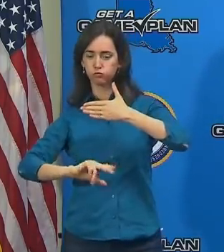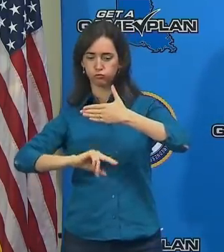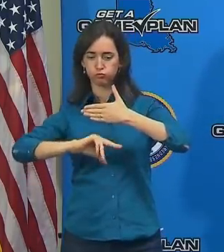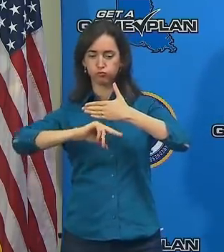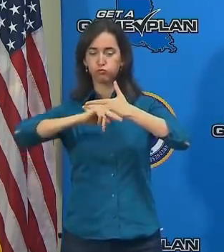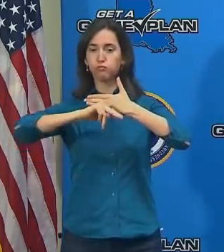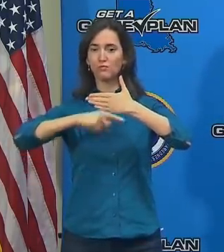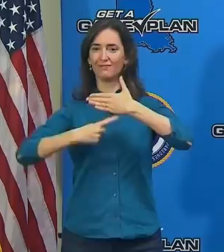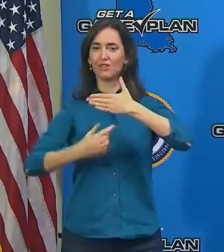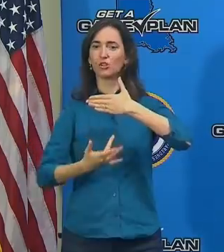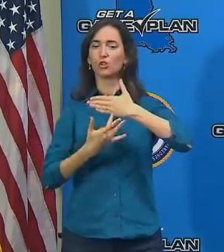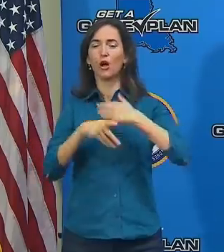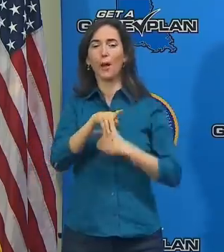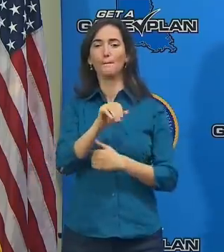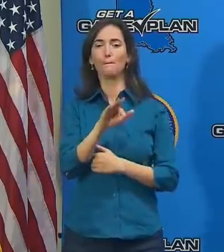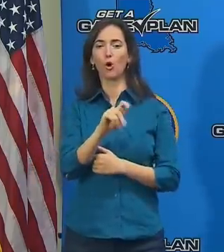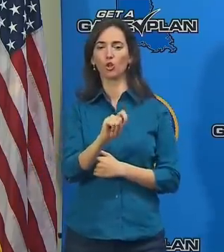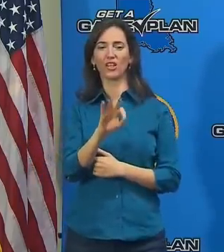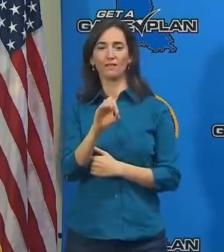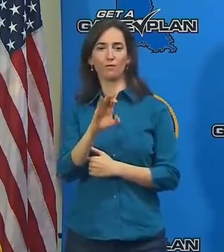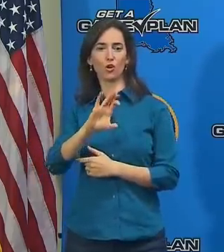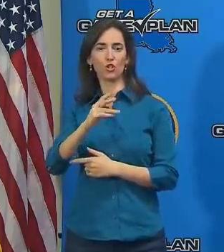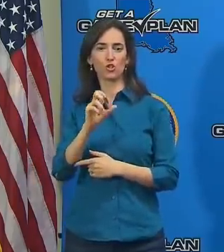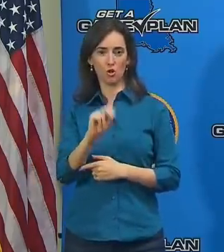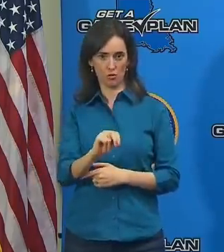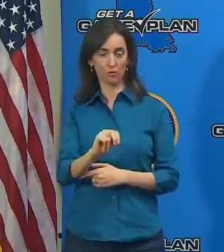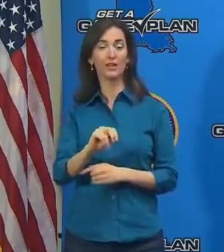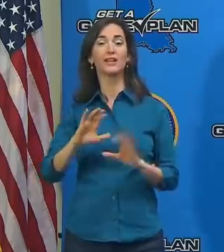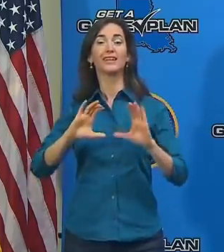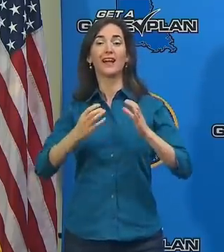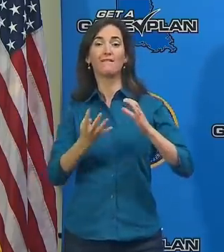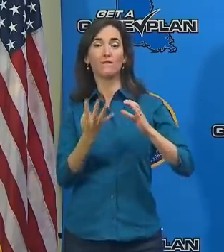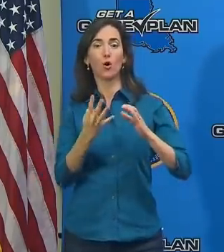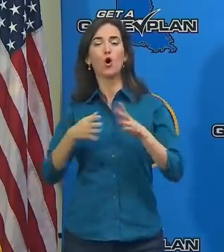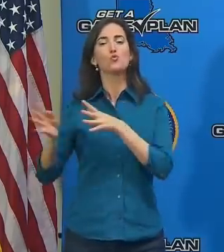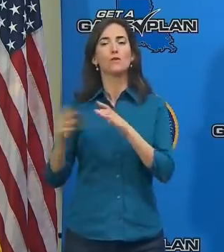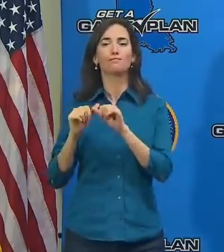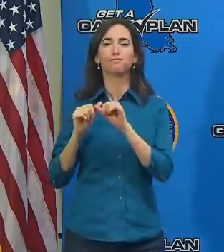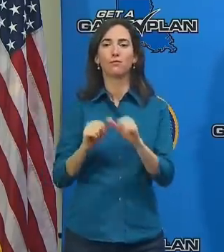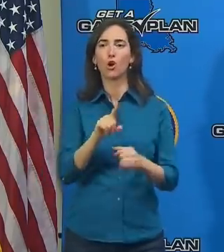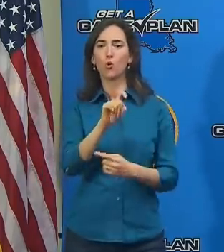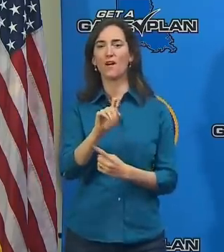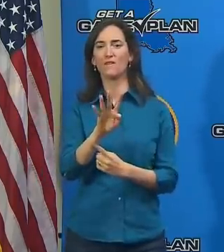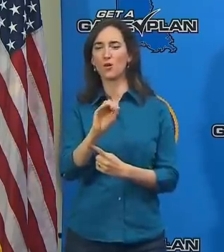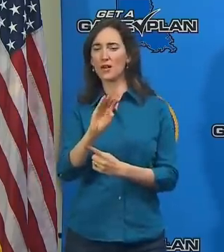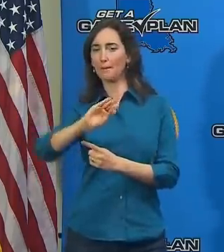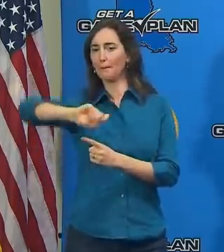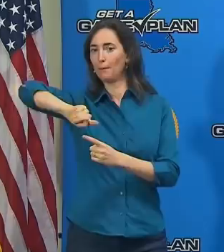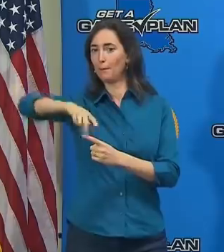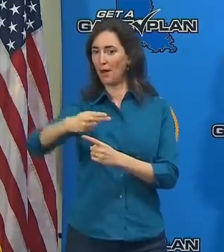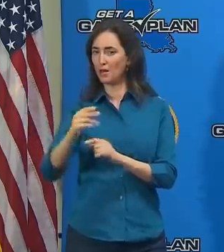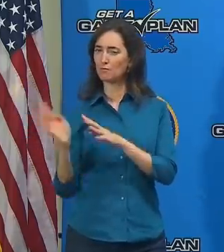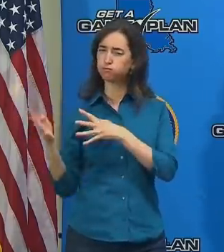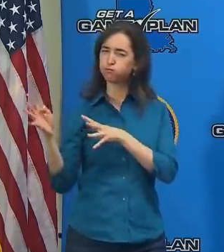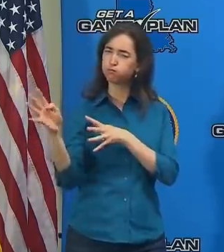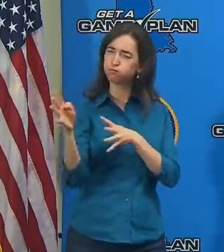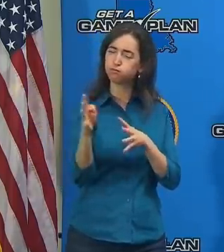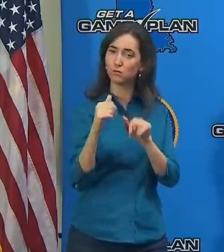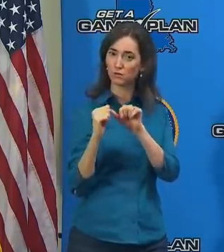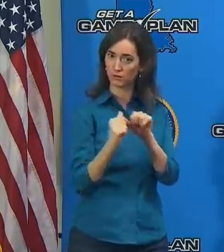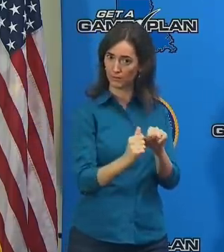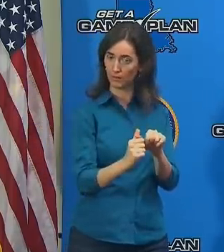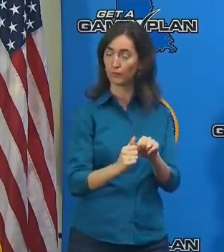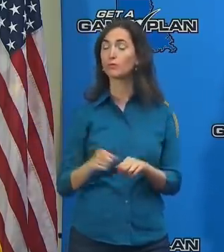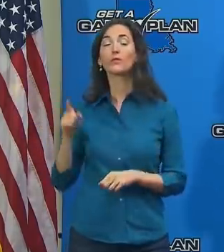as a Category 4 hurricane with sustained winds of 150 miles per hour. As predicted by the National